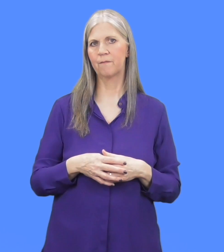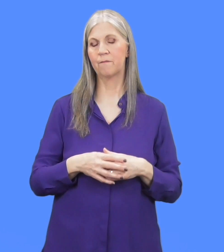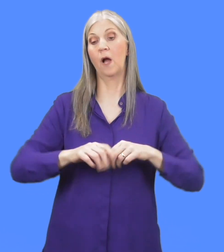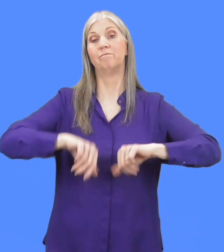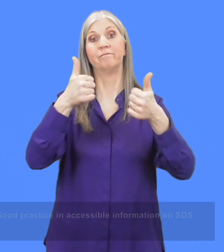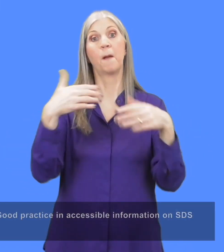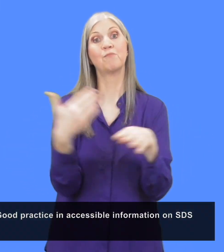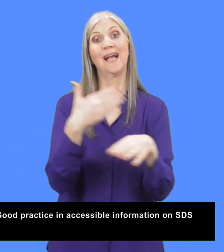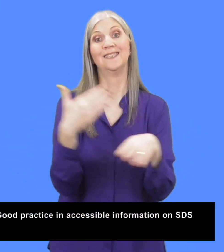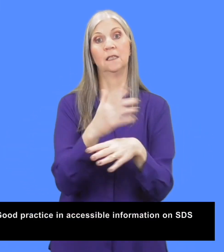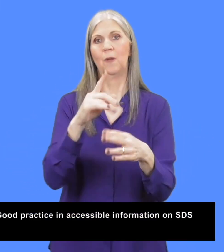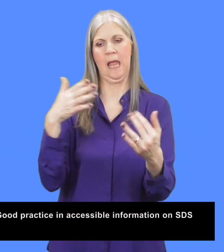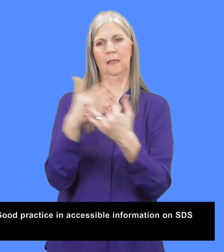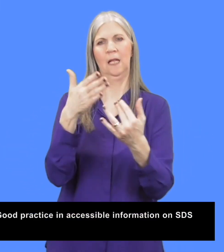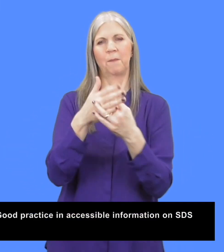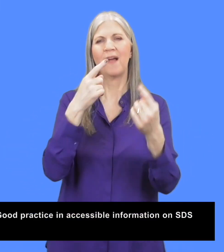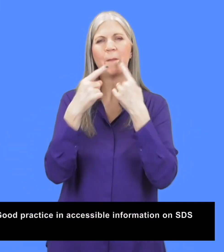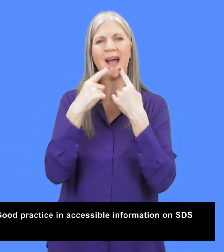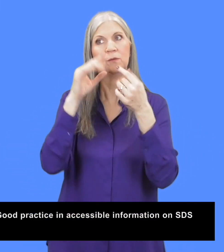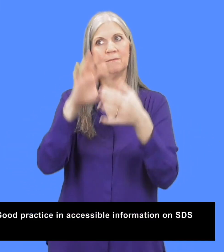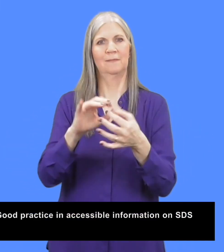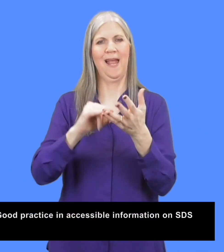Good practice in accessible information on SDS.